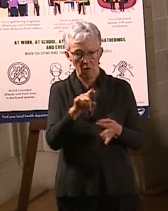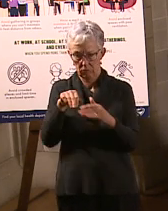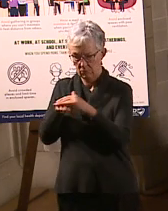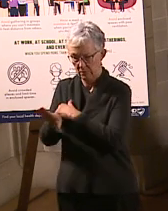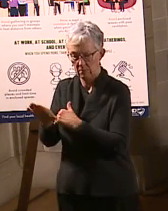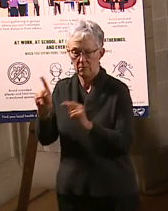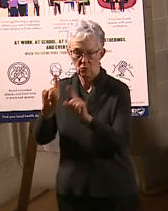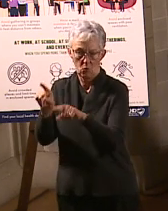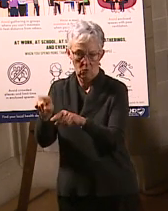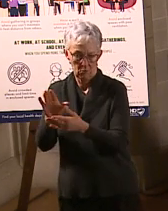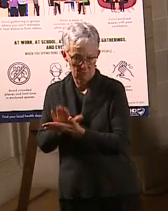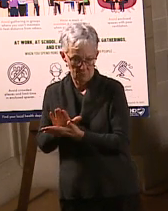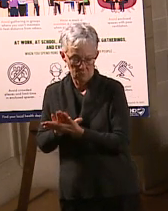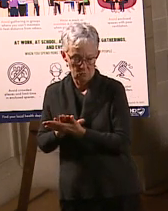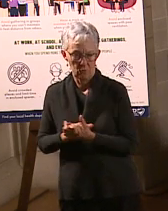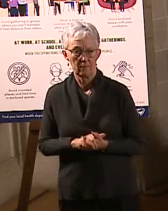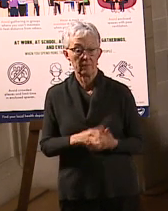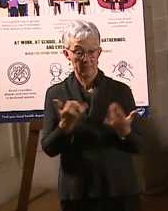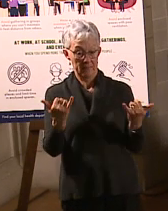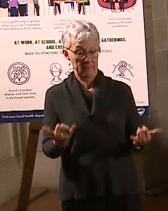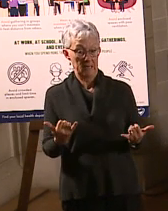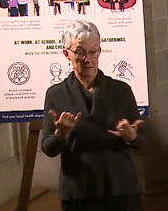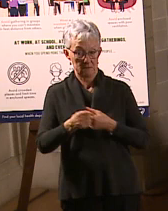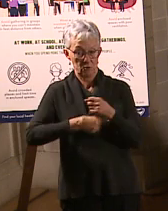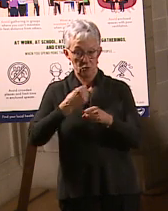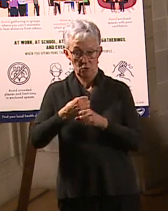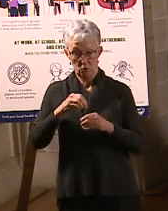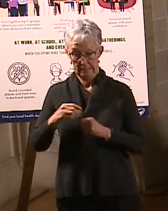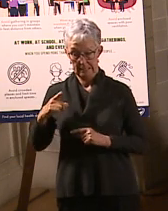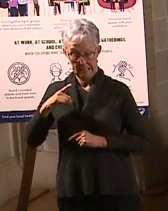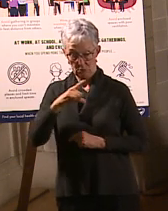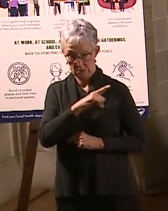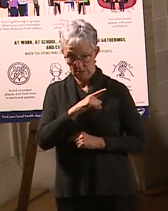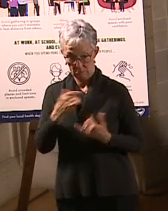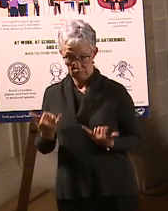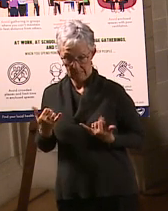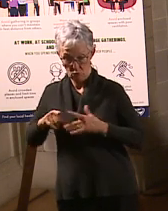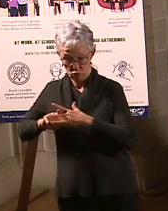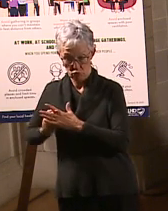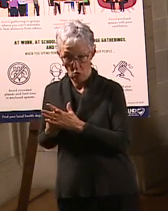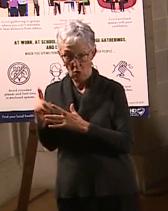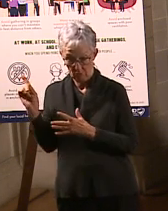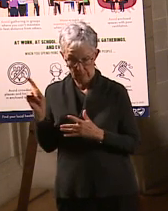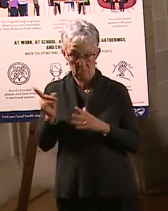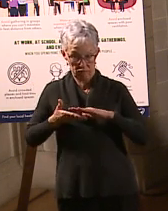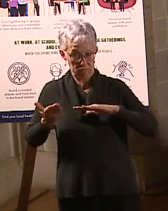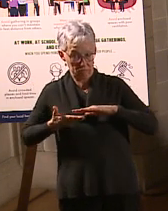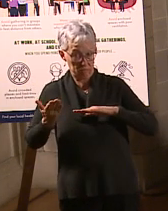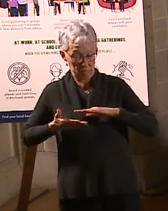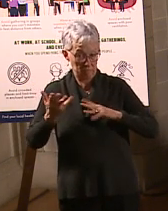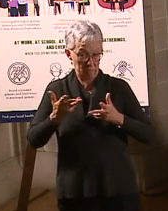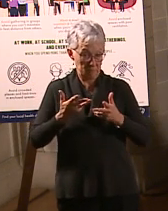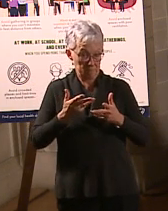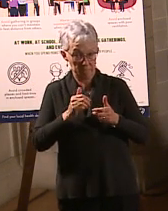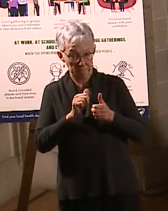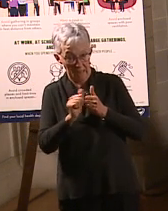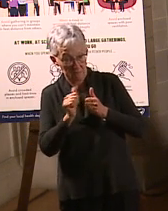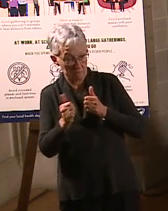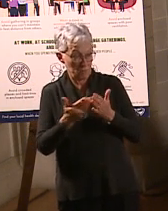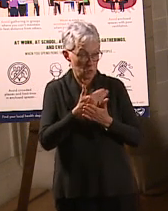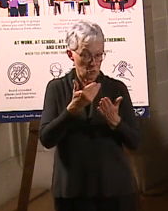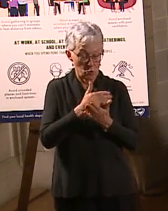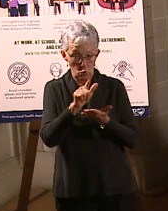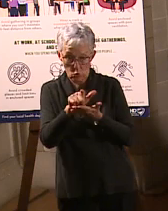I've got a couple of proposals into the legislature as part of my administration's initiative on this. The